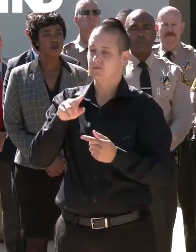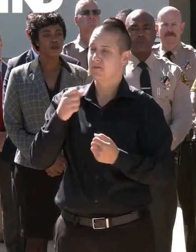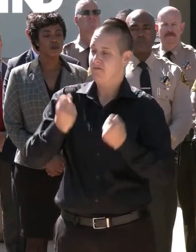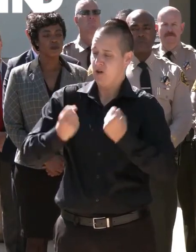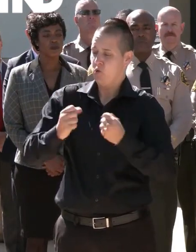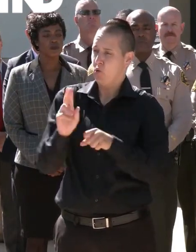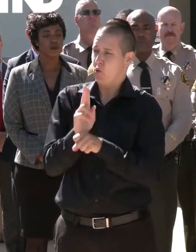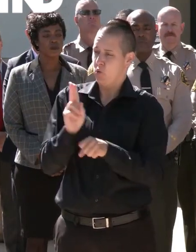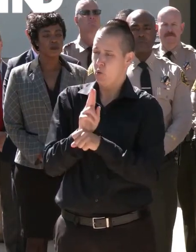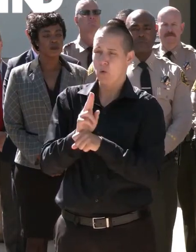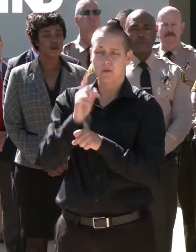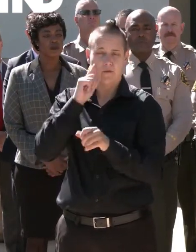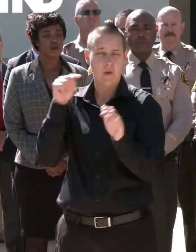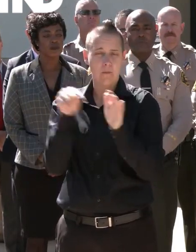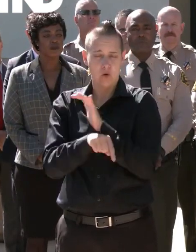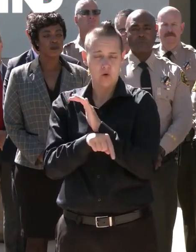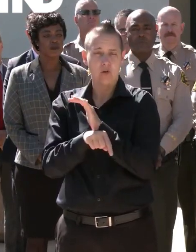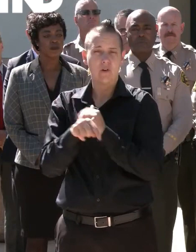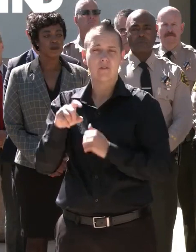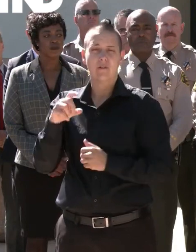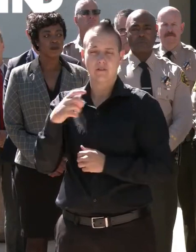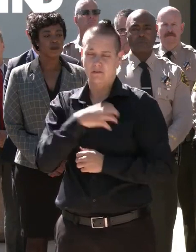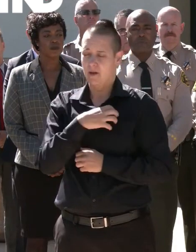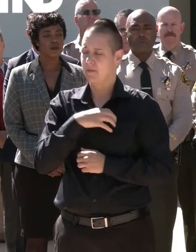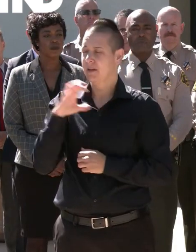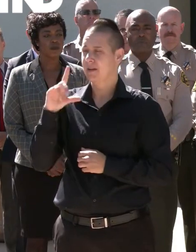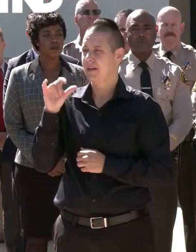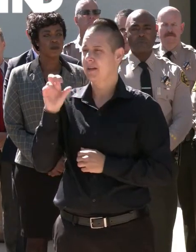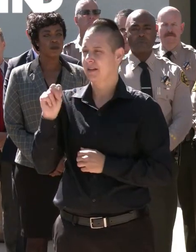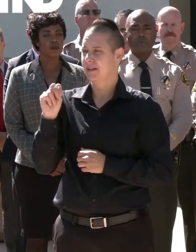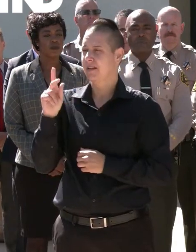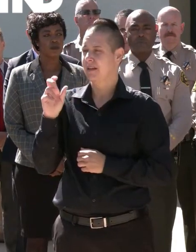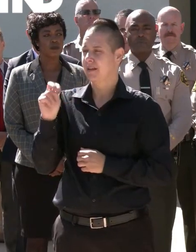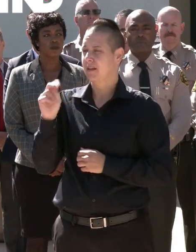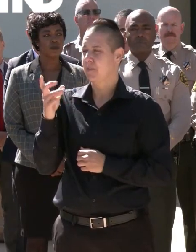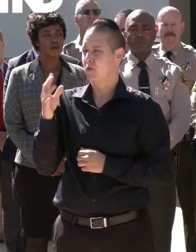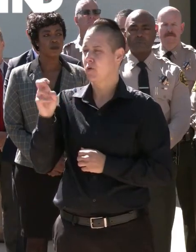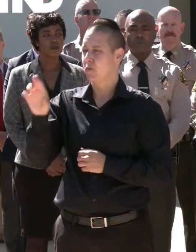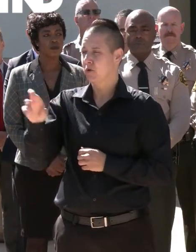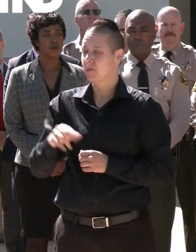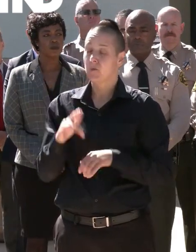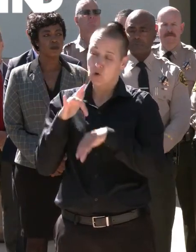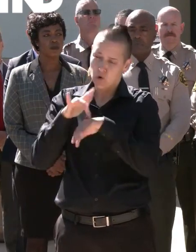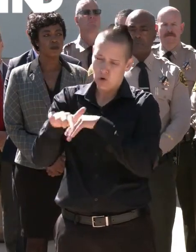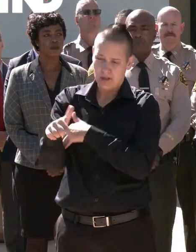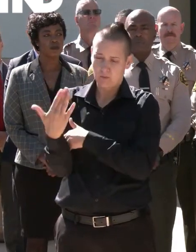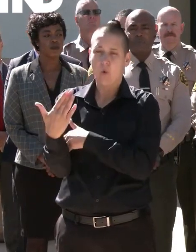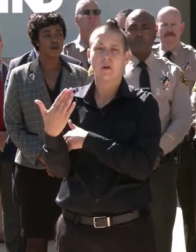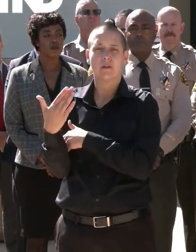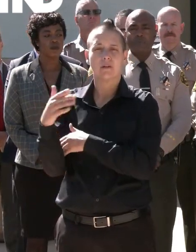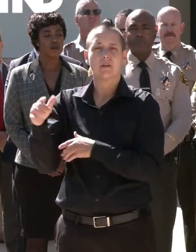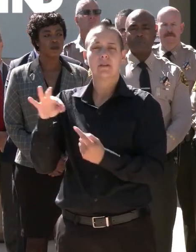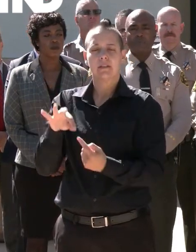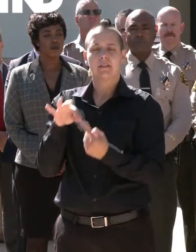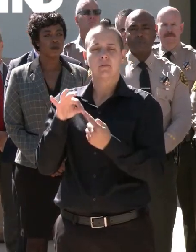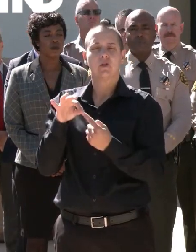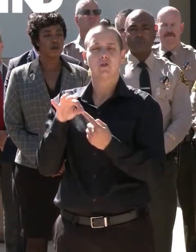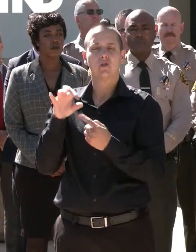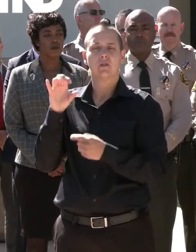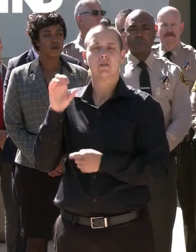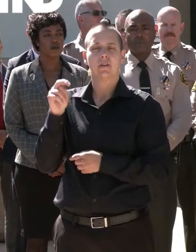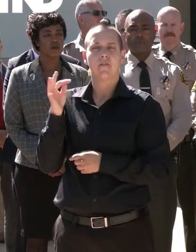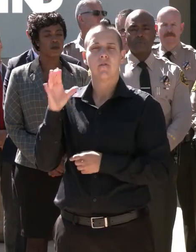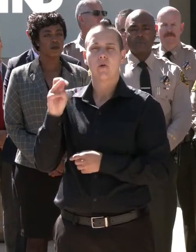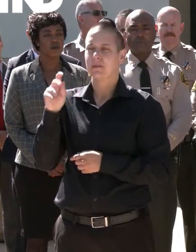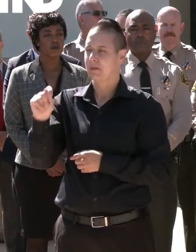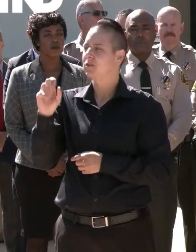murder of Deputy Clinkunbroomer. Early this morning, our Special Enforcement Bureau